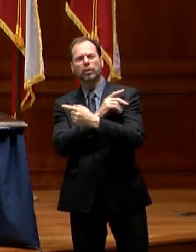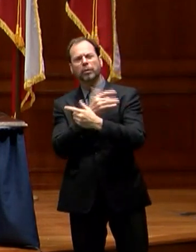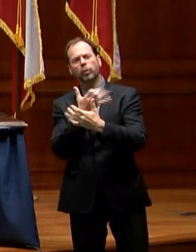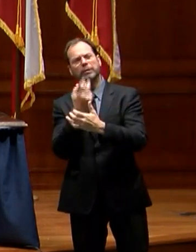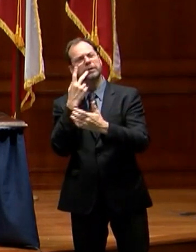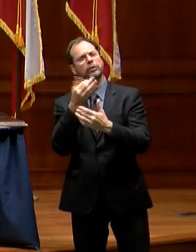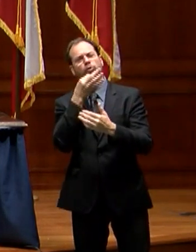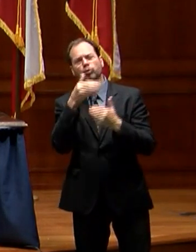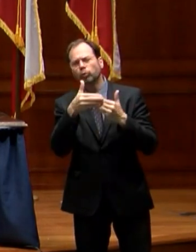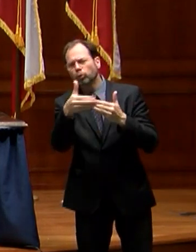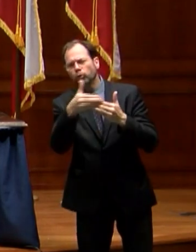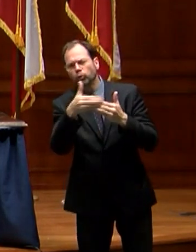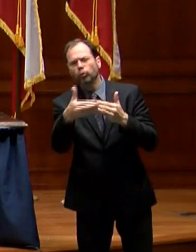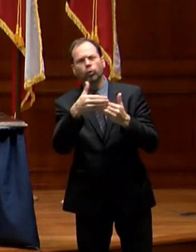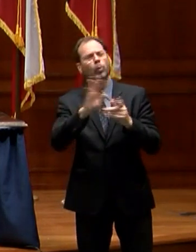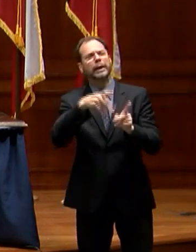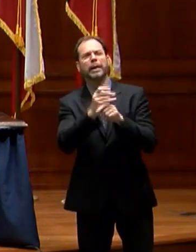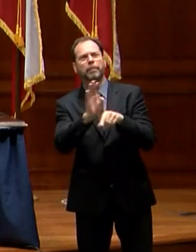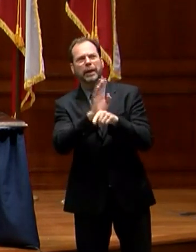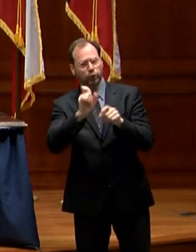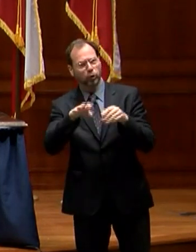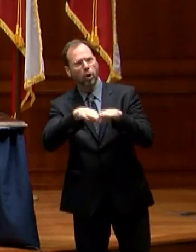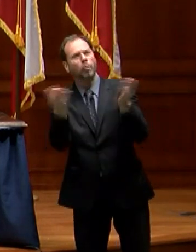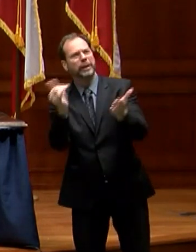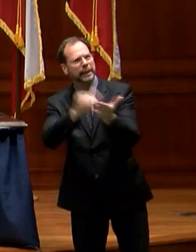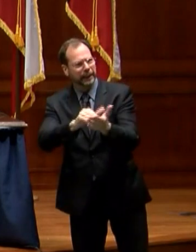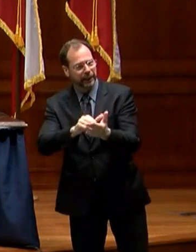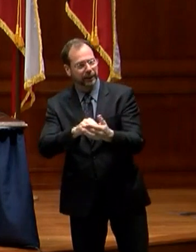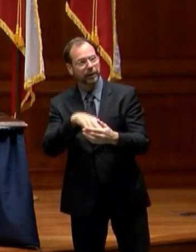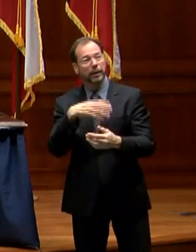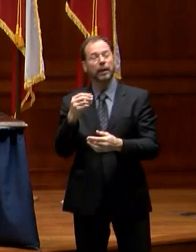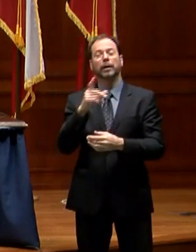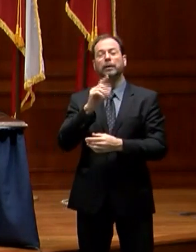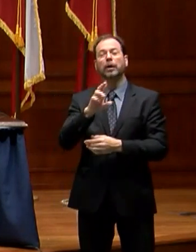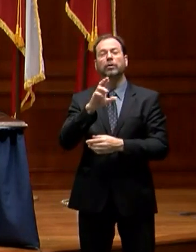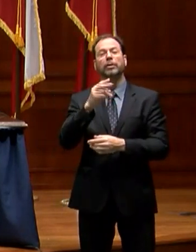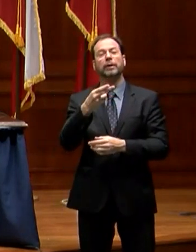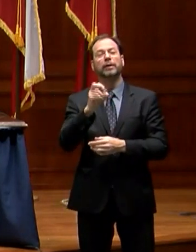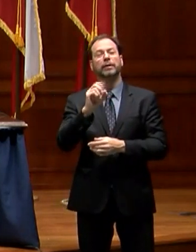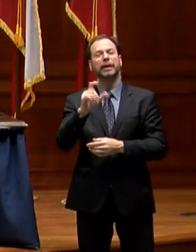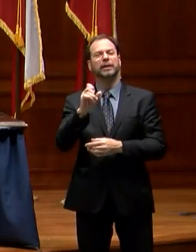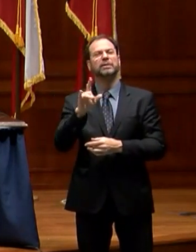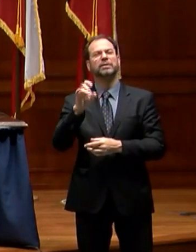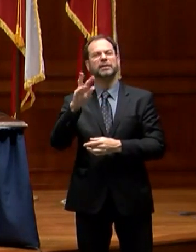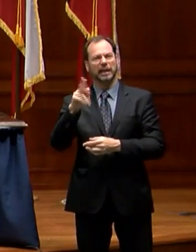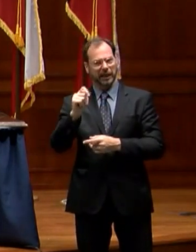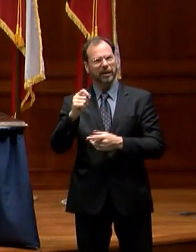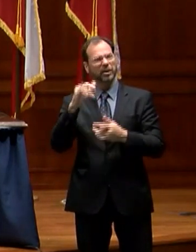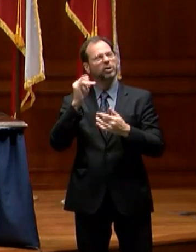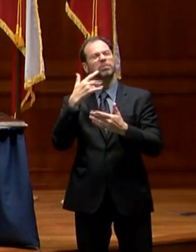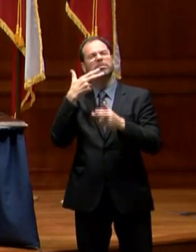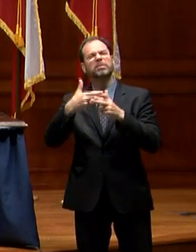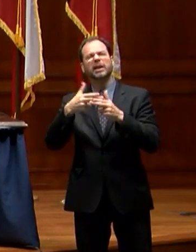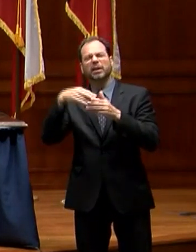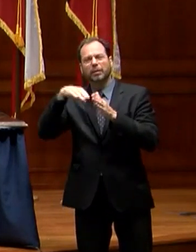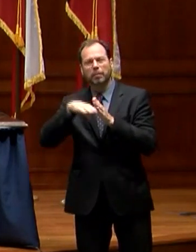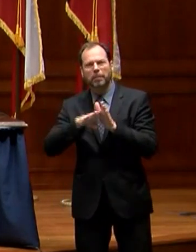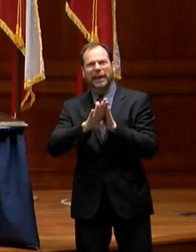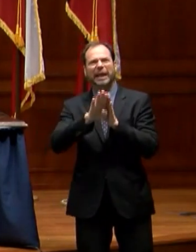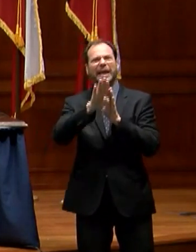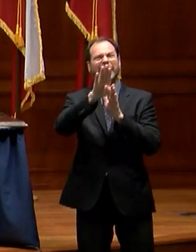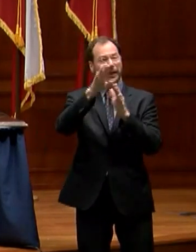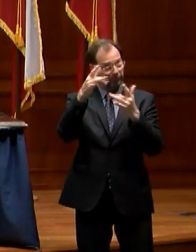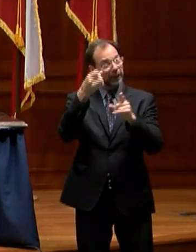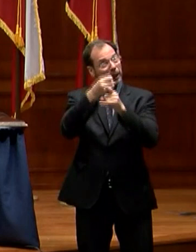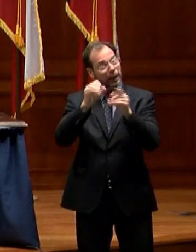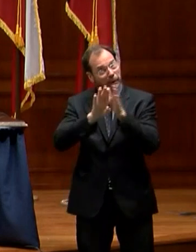type of businesses would you like to see that happen? And Dr. Hellerstedt, if you could also address the peak. Are we close to it? What's your timeline? What do